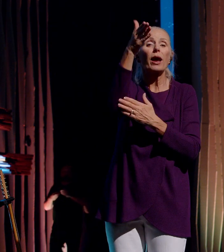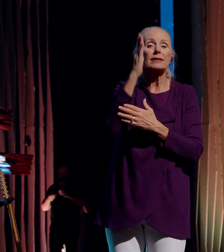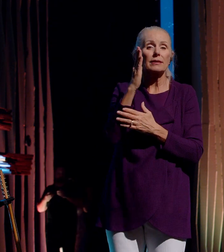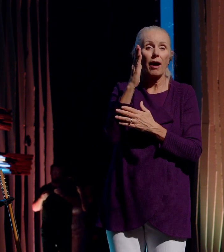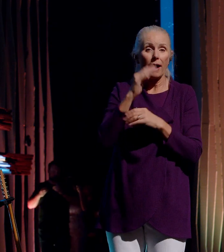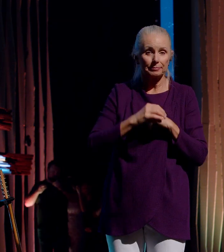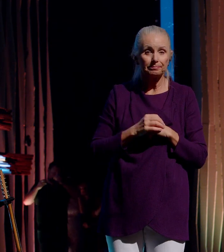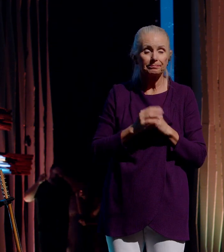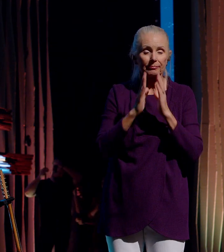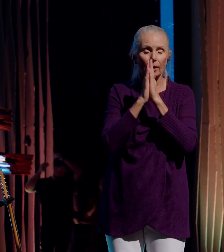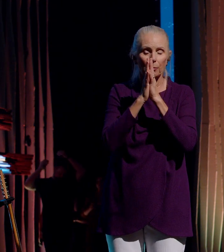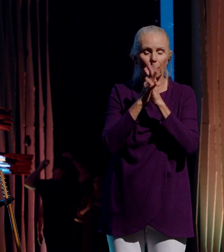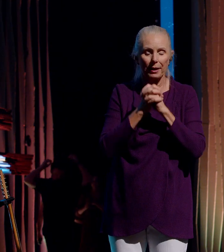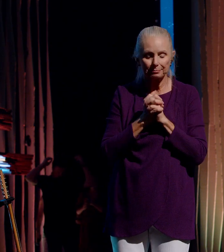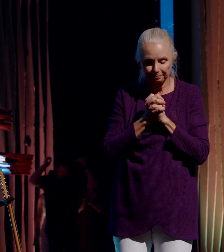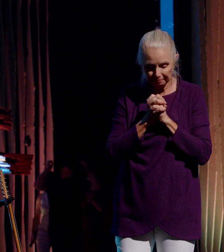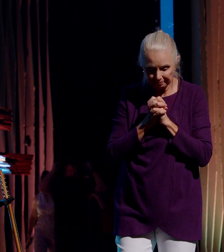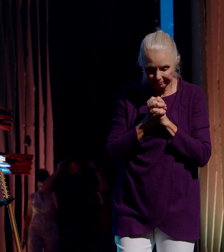Father, thank you.